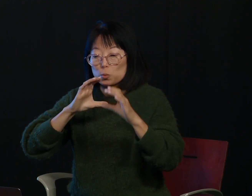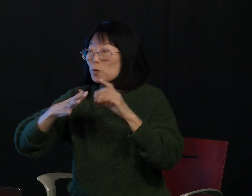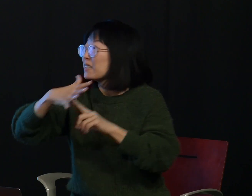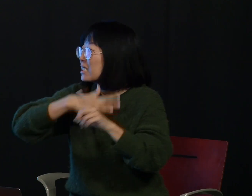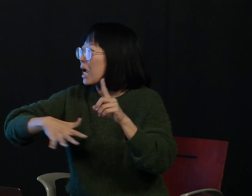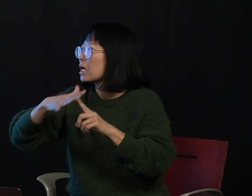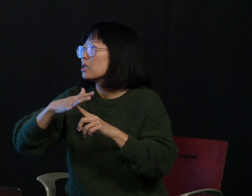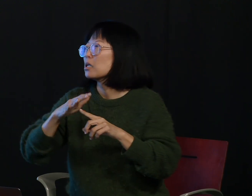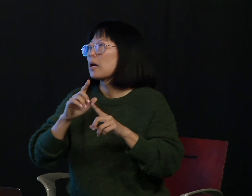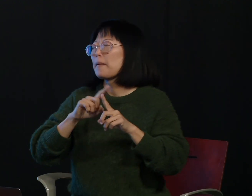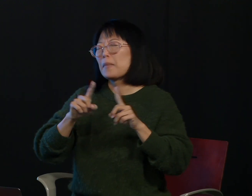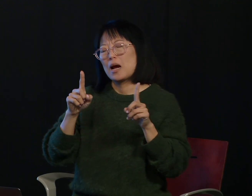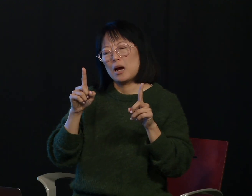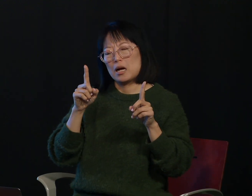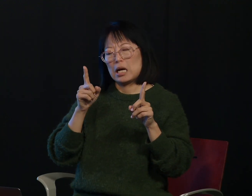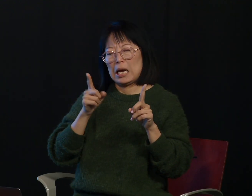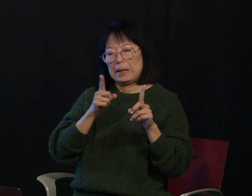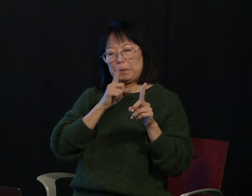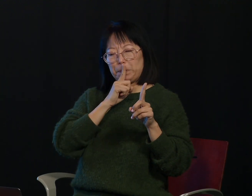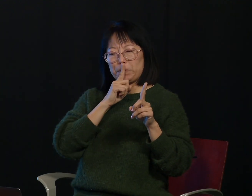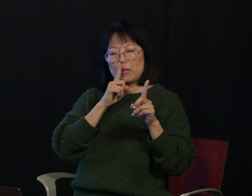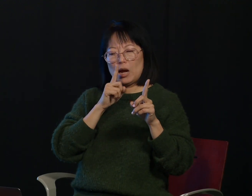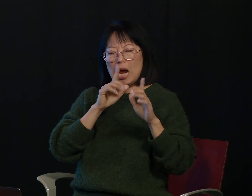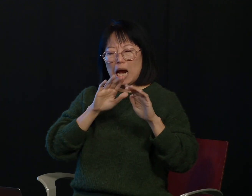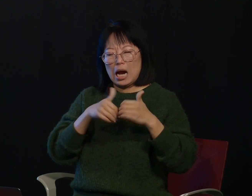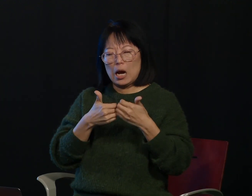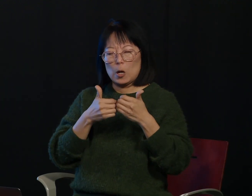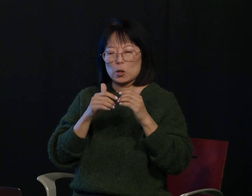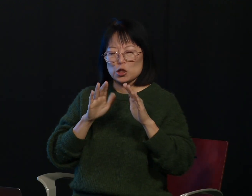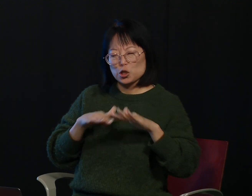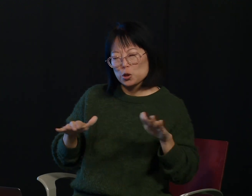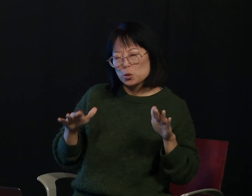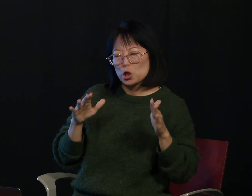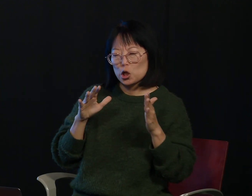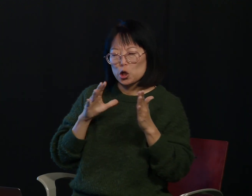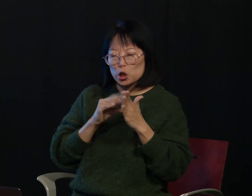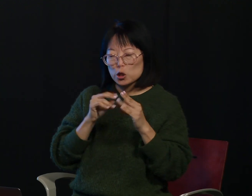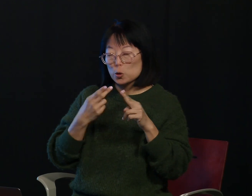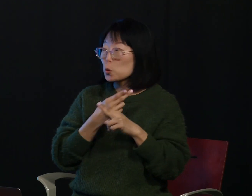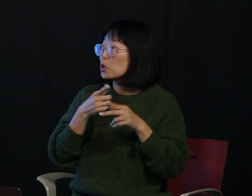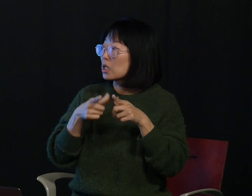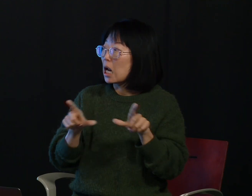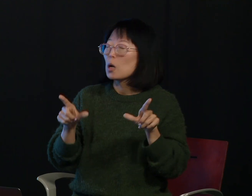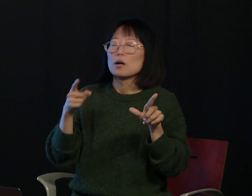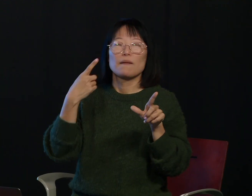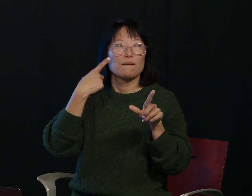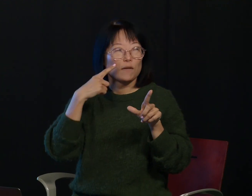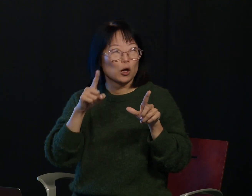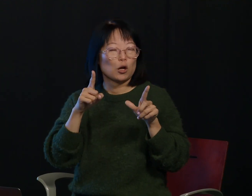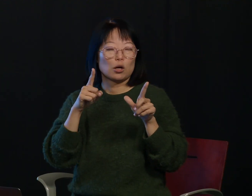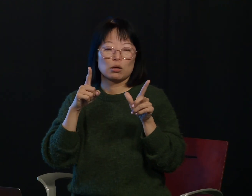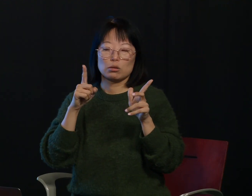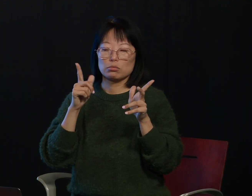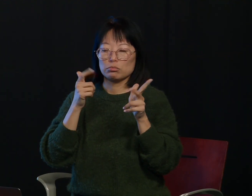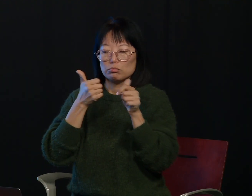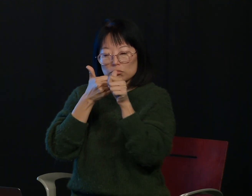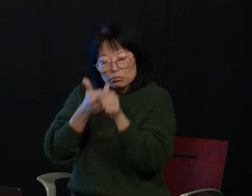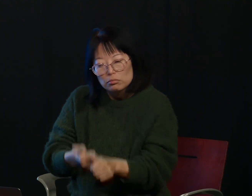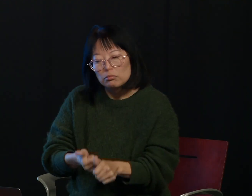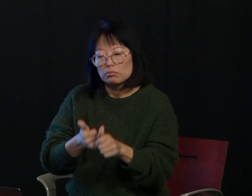different communication settings, but nothing about how children learn to use the language and to adhere